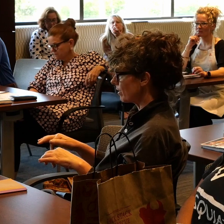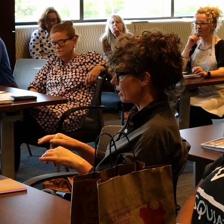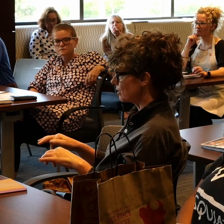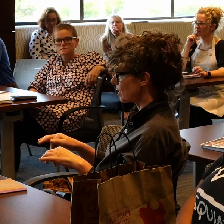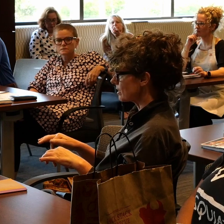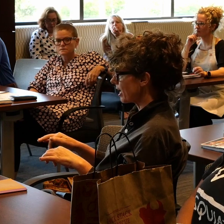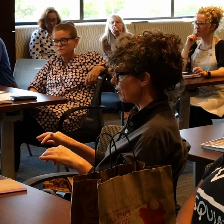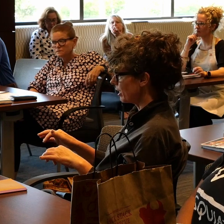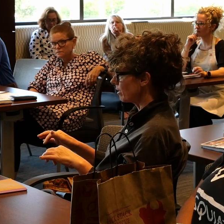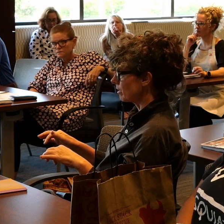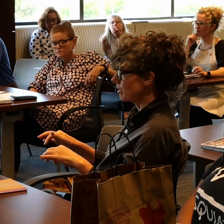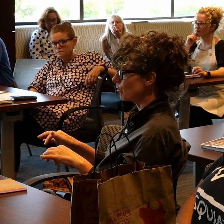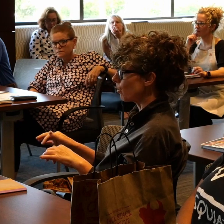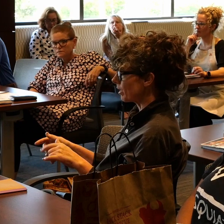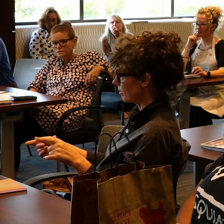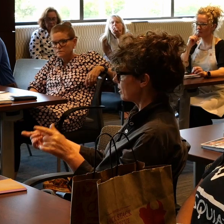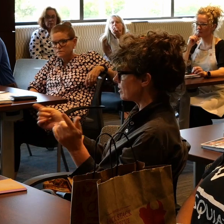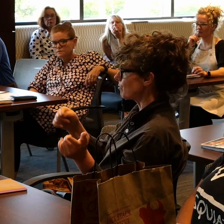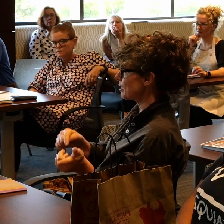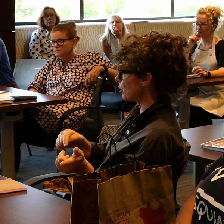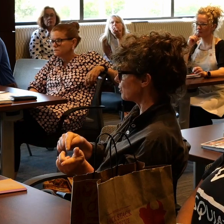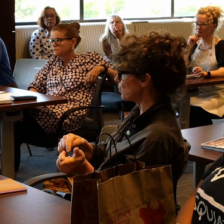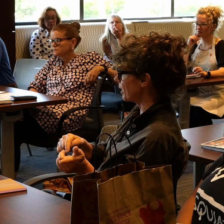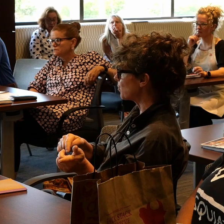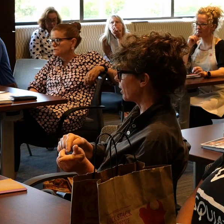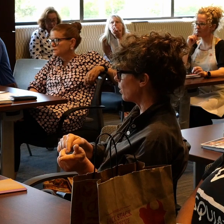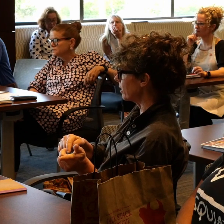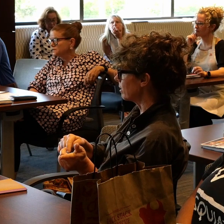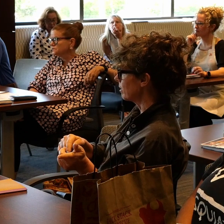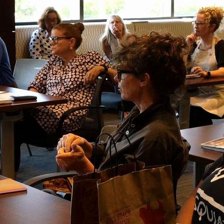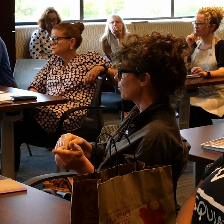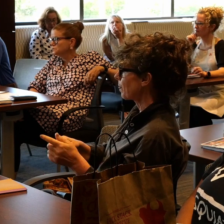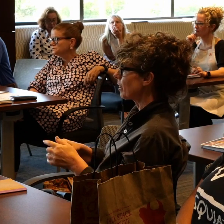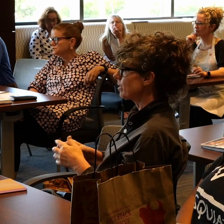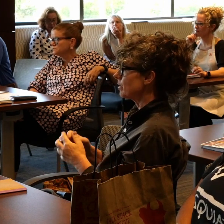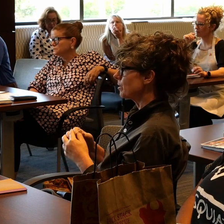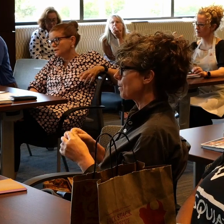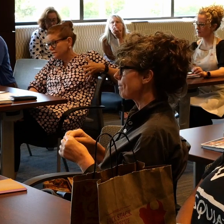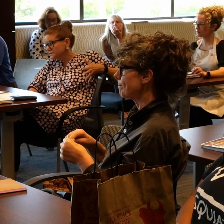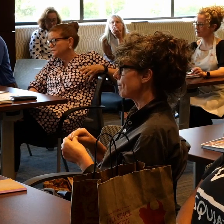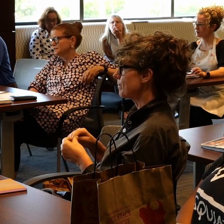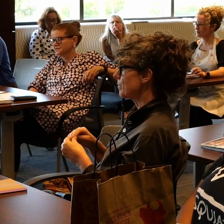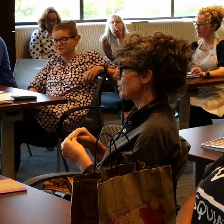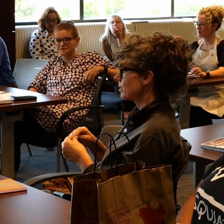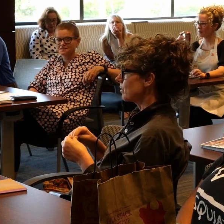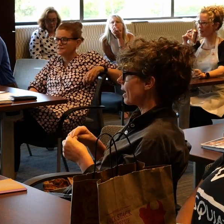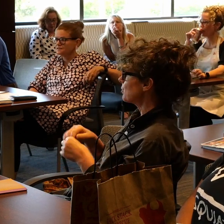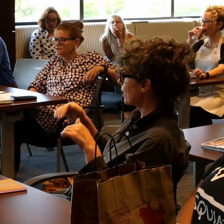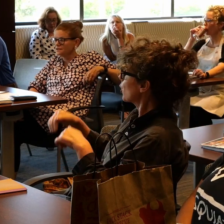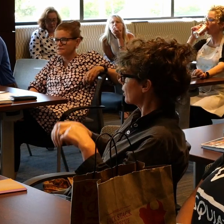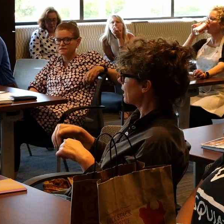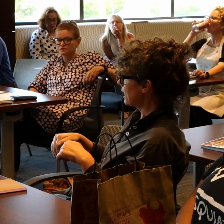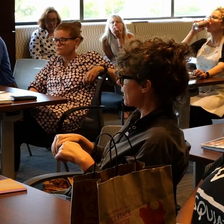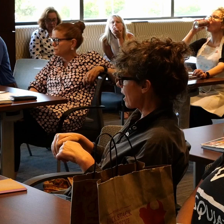or living in Johnson County? Or does yes, it retro to 2021? I didn't think about that. How's the financial?